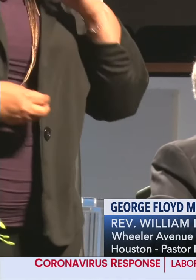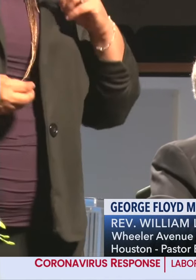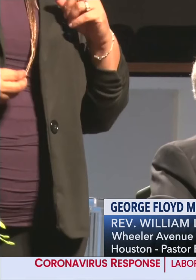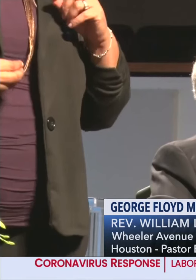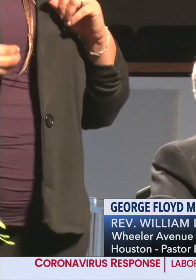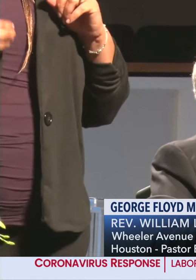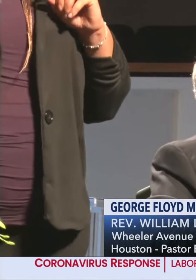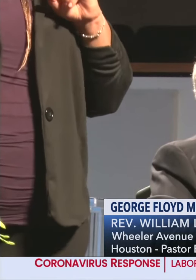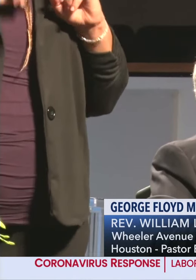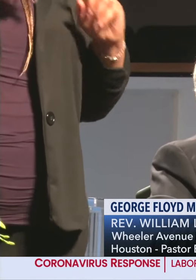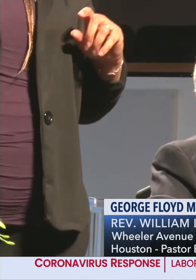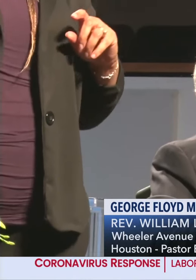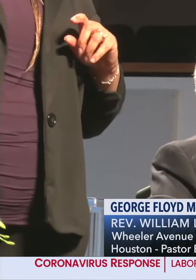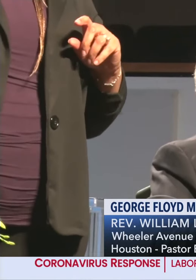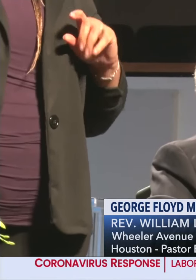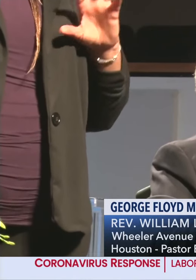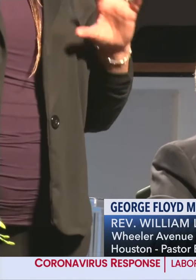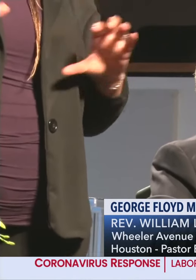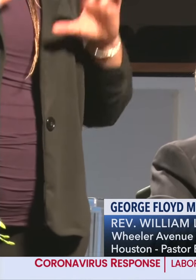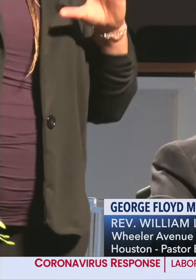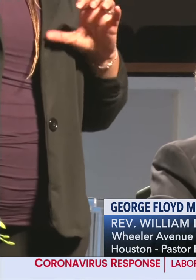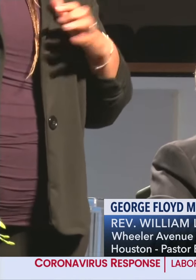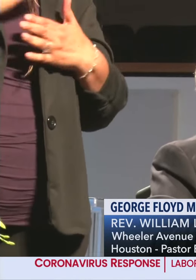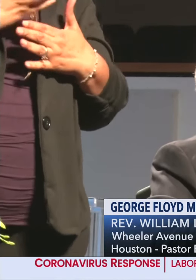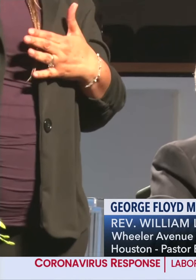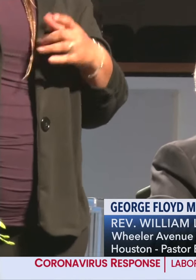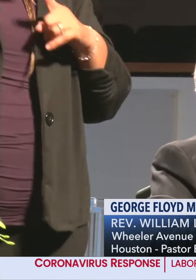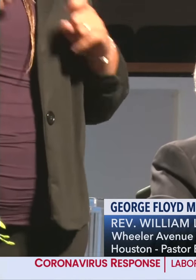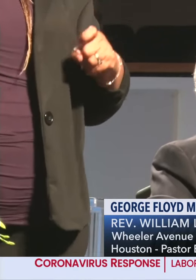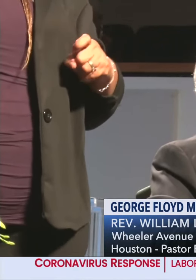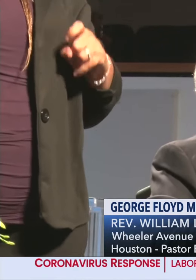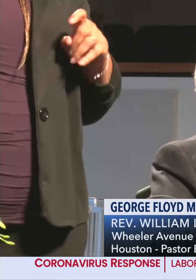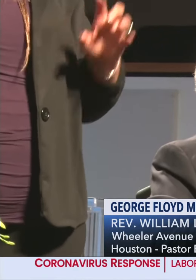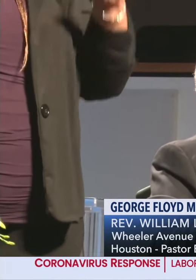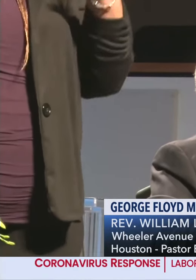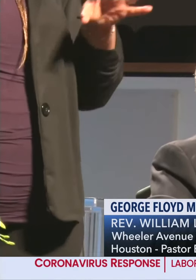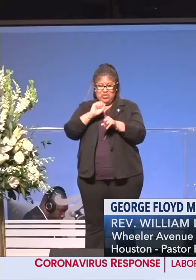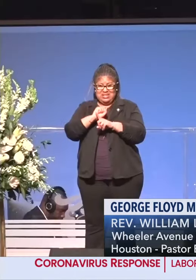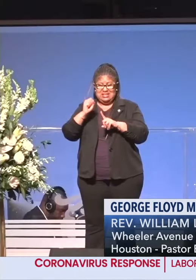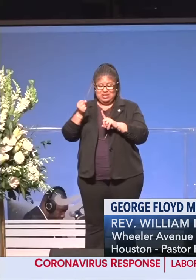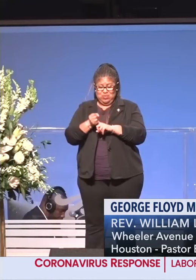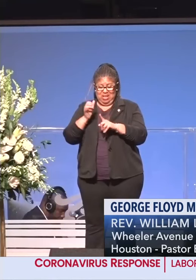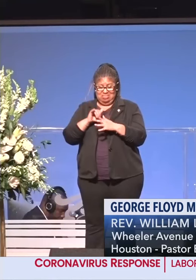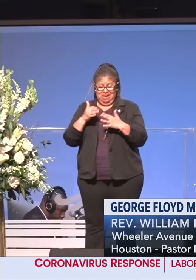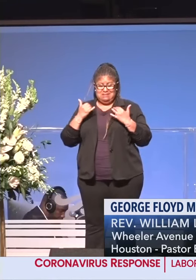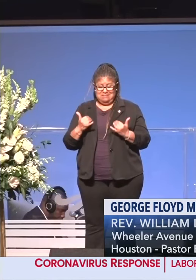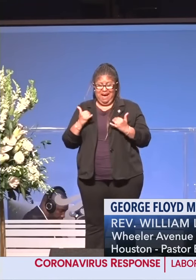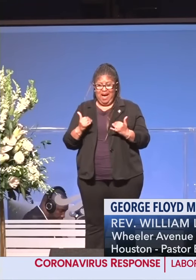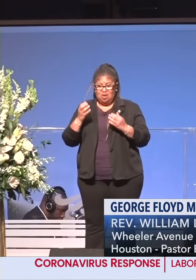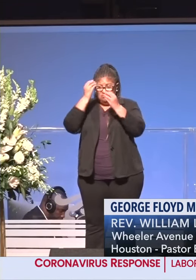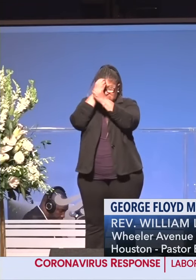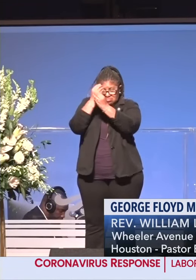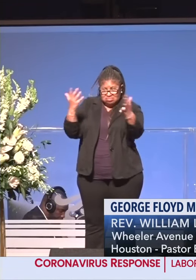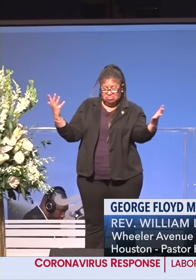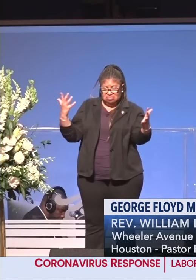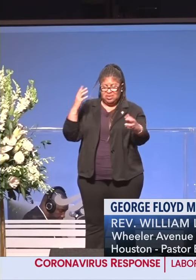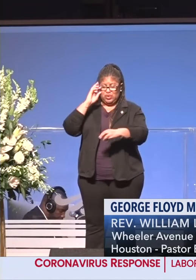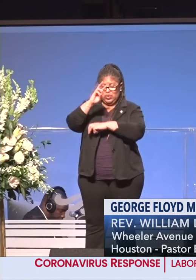But God has done some things even through this tragedy that has let the world know